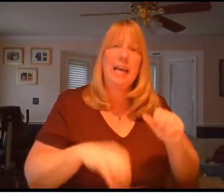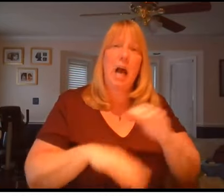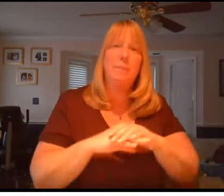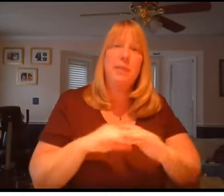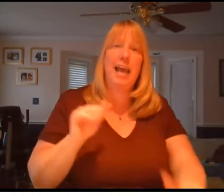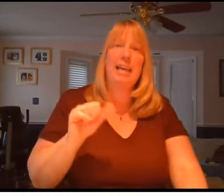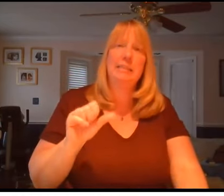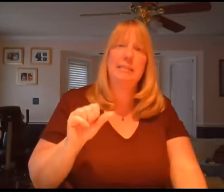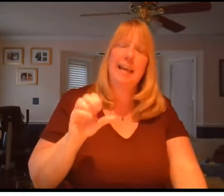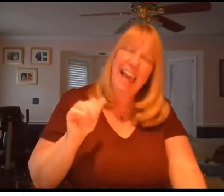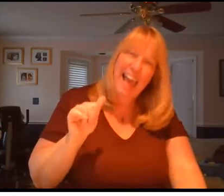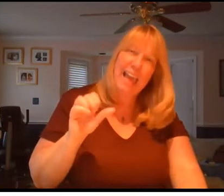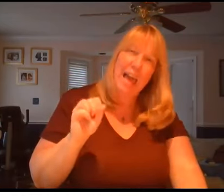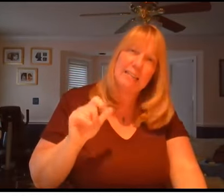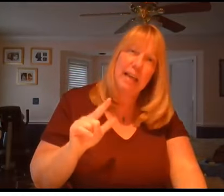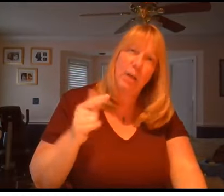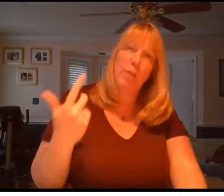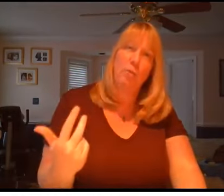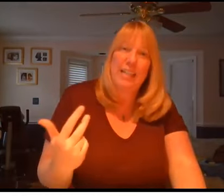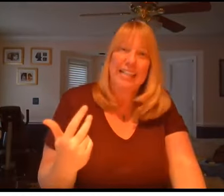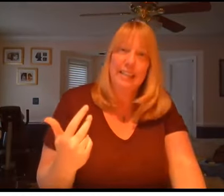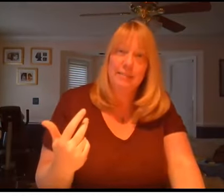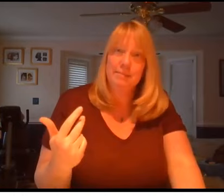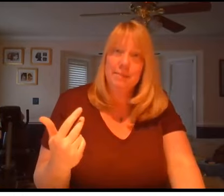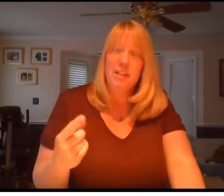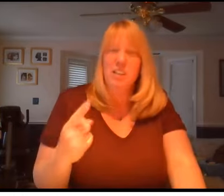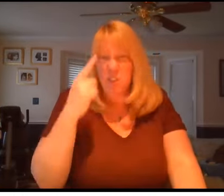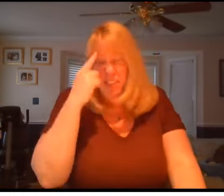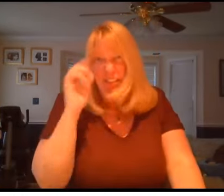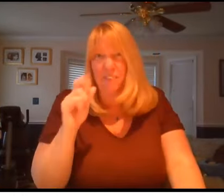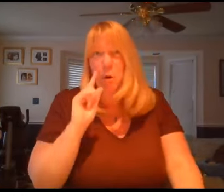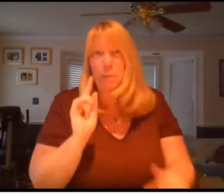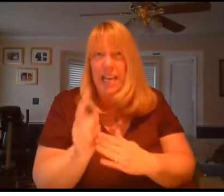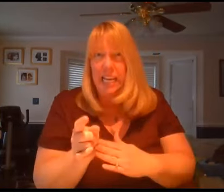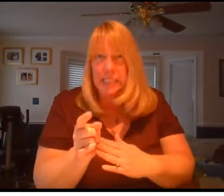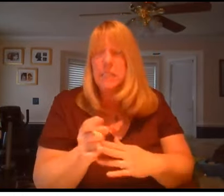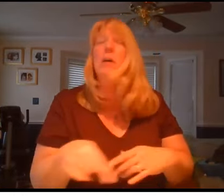ago, and I didn't take ASL 3. You think that